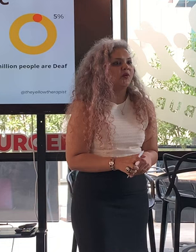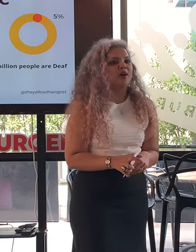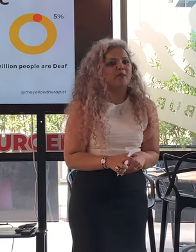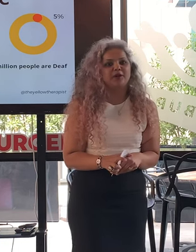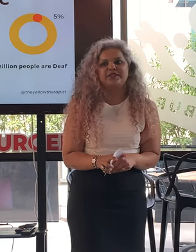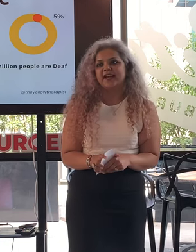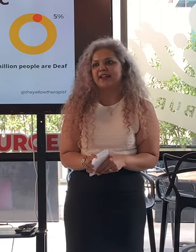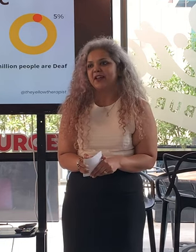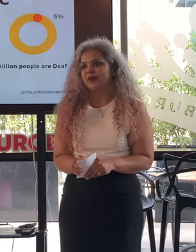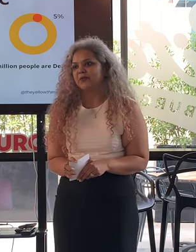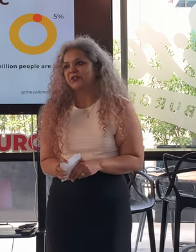about sign language?